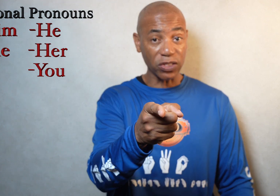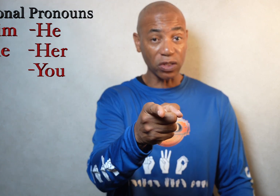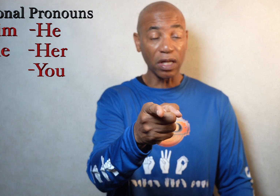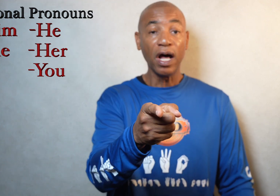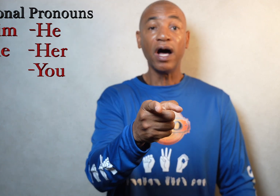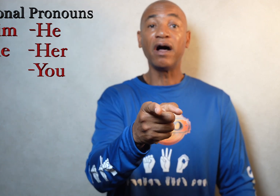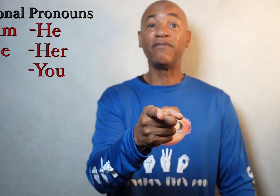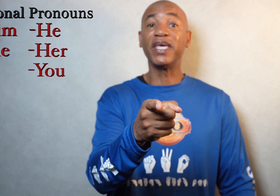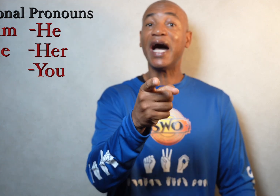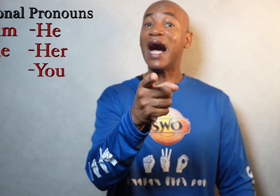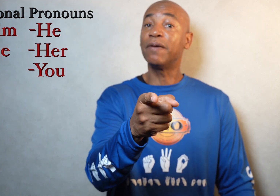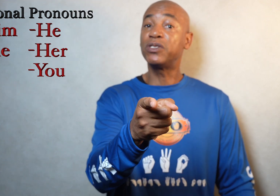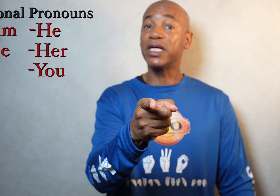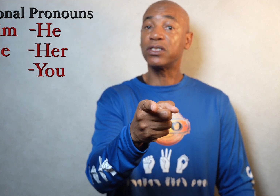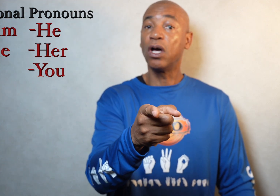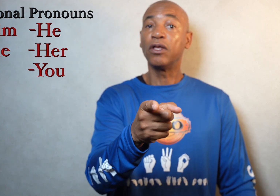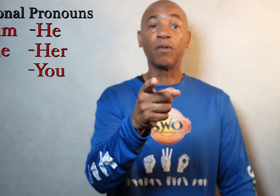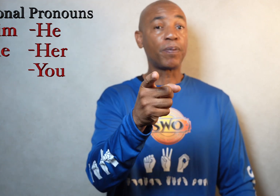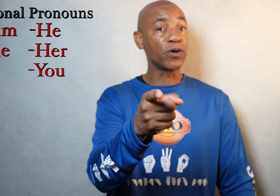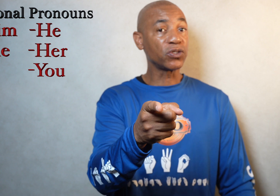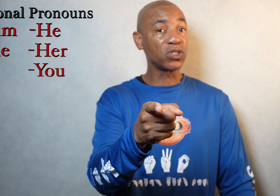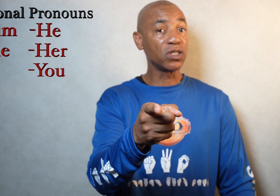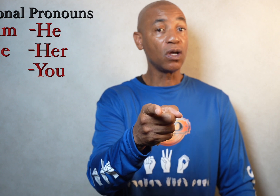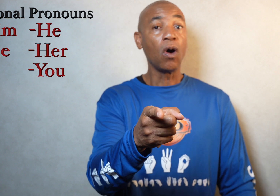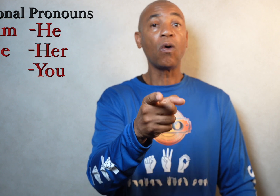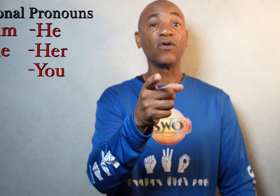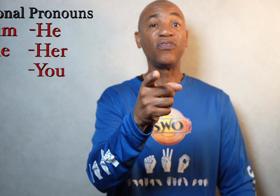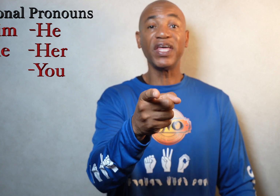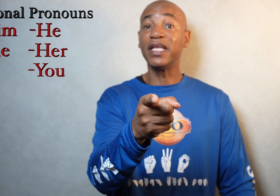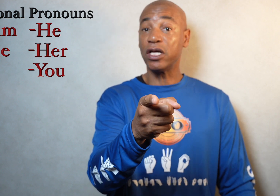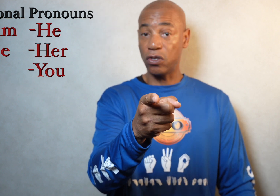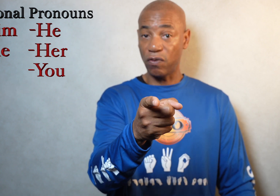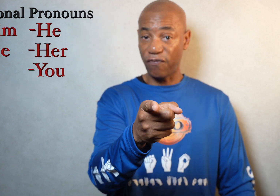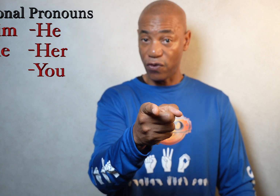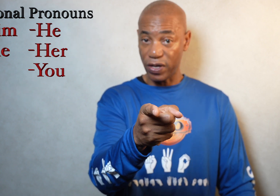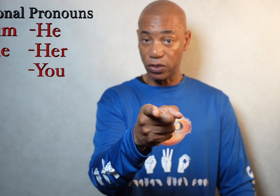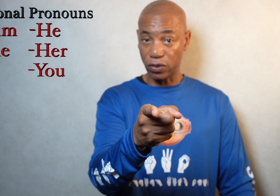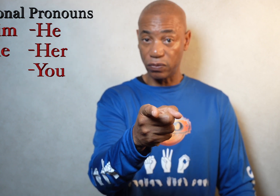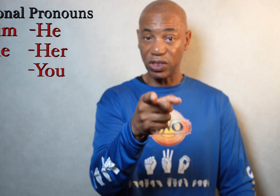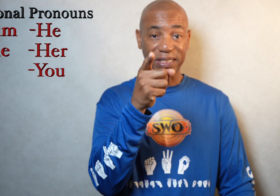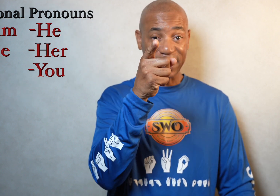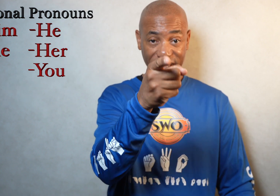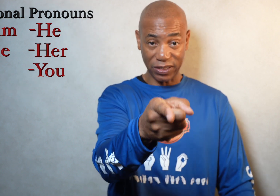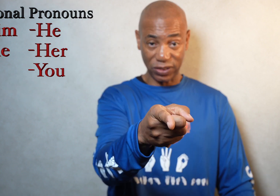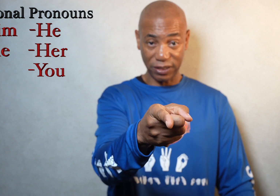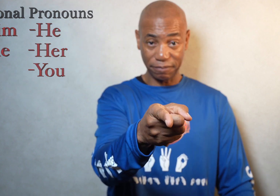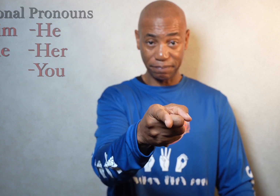direction of the object, the person, or thing that you're referring to, just like this.